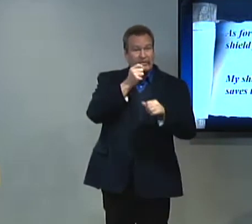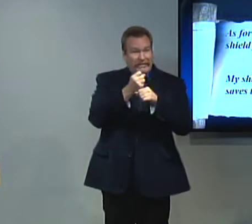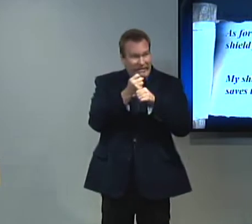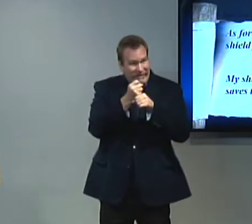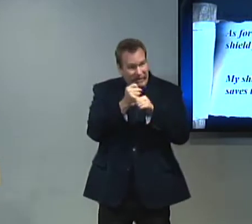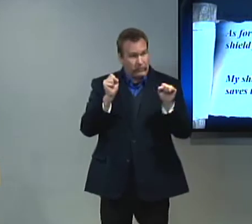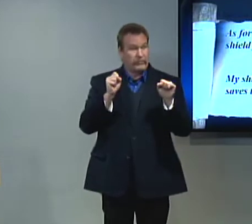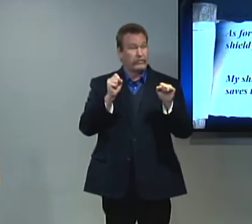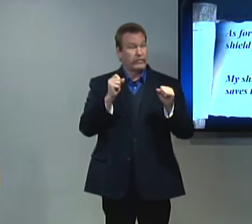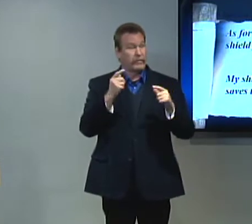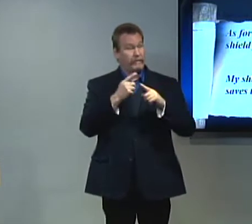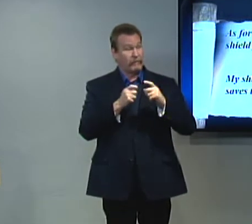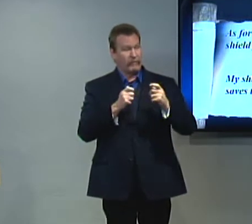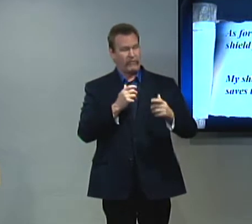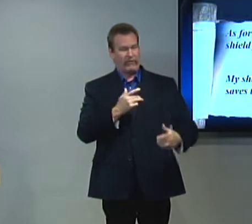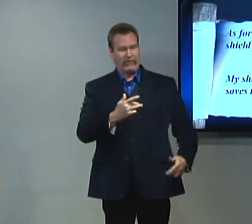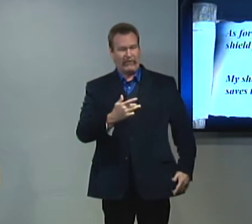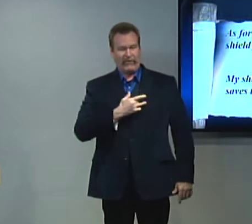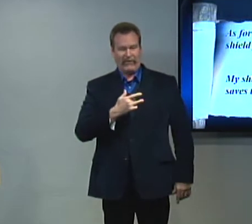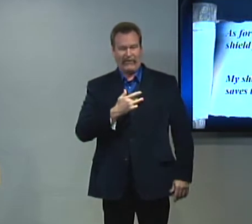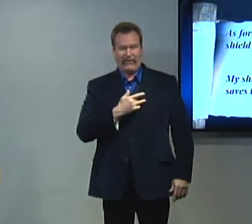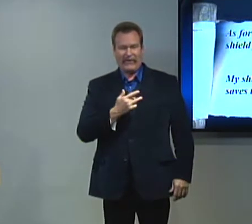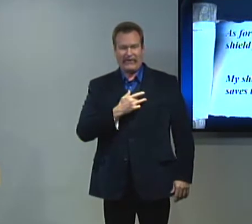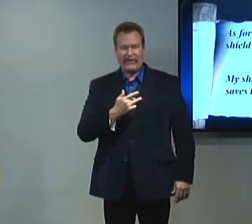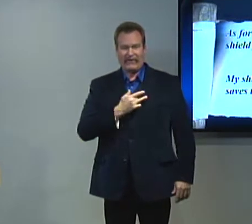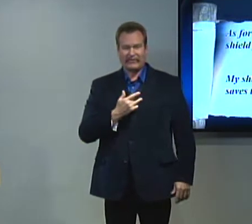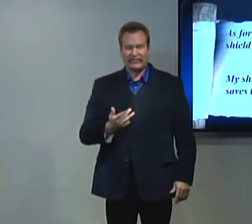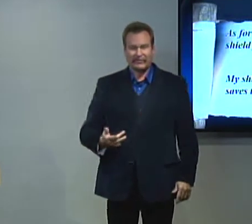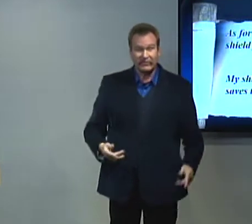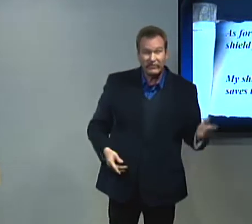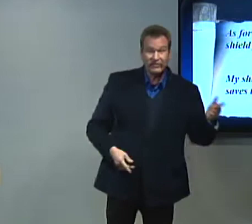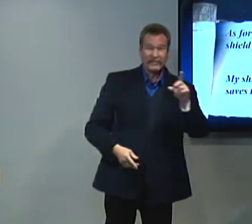Who saves the upright in heart."